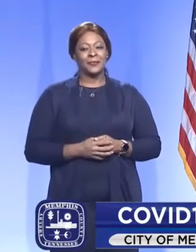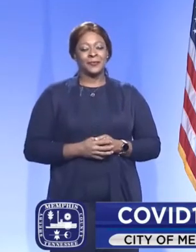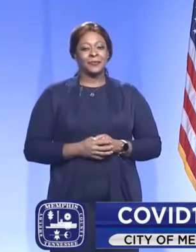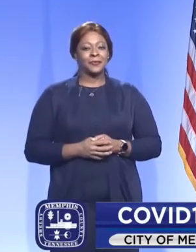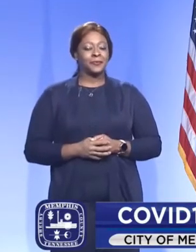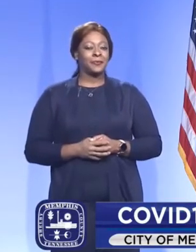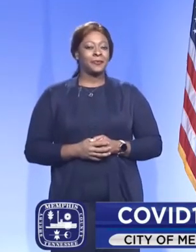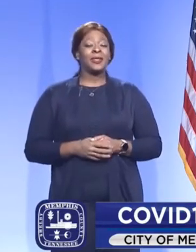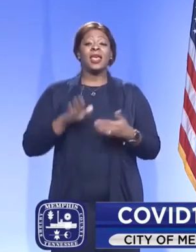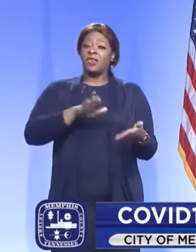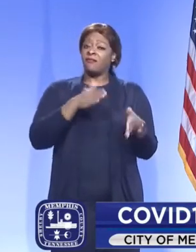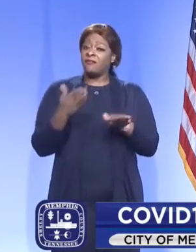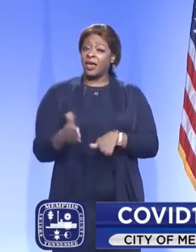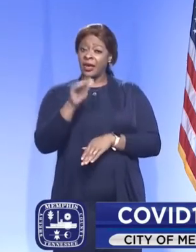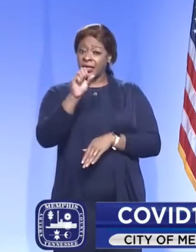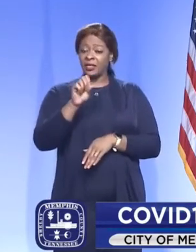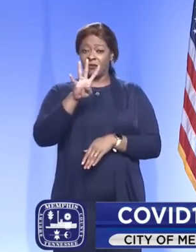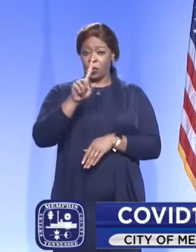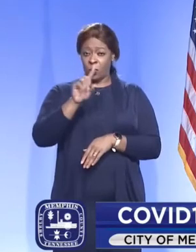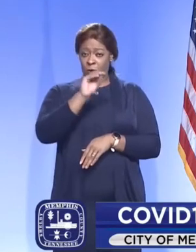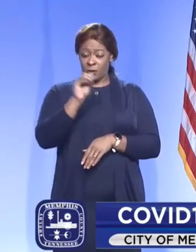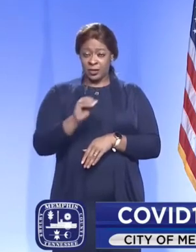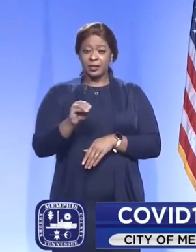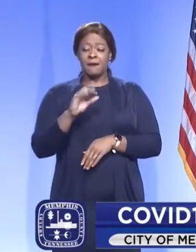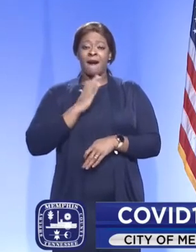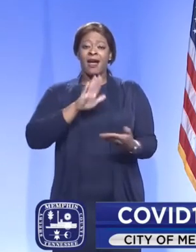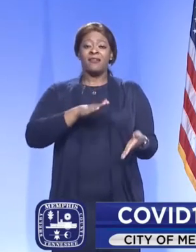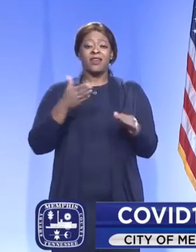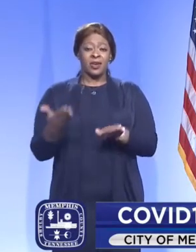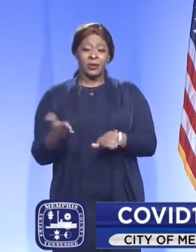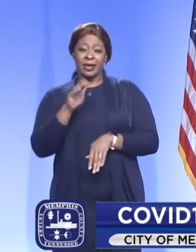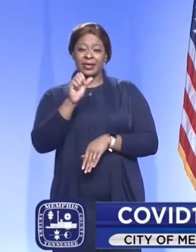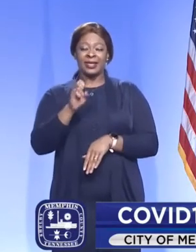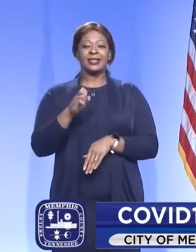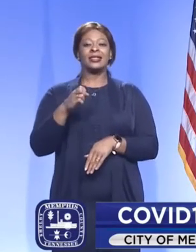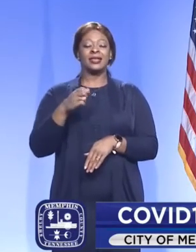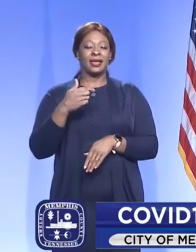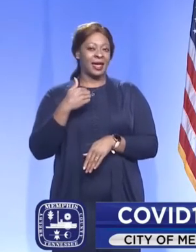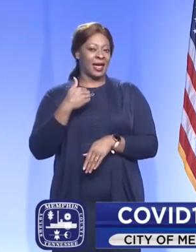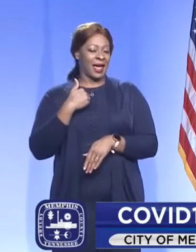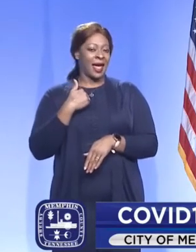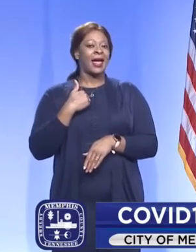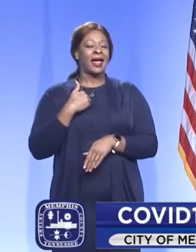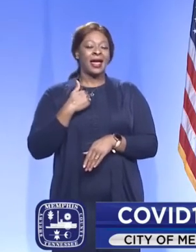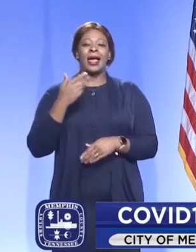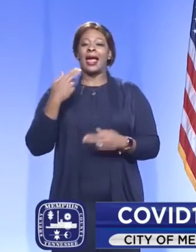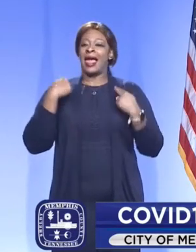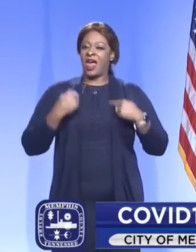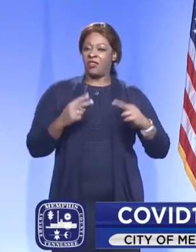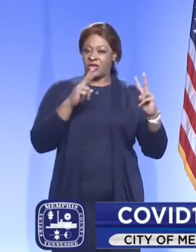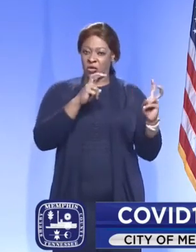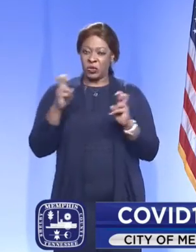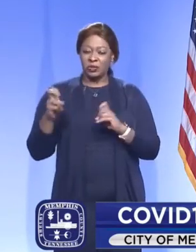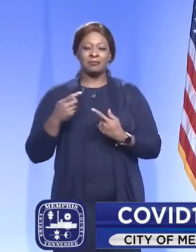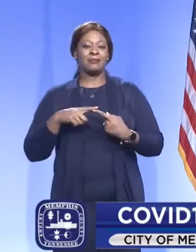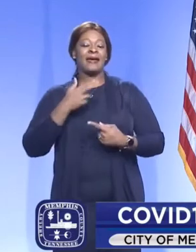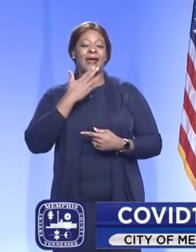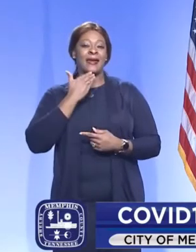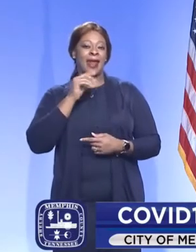diagnosed among people who are either Black or Latinx. And so we know that our minority population in Shelby County bears